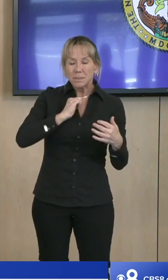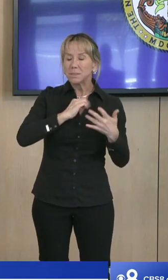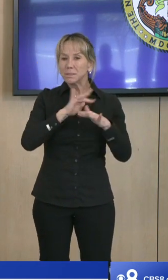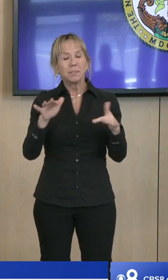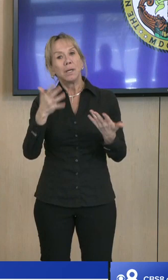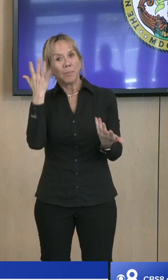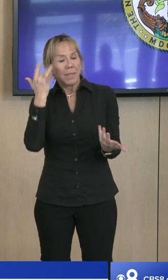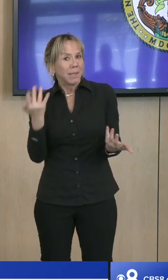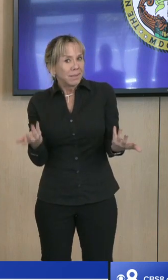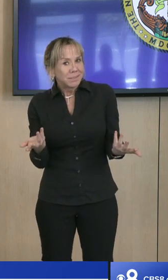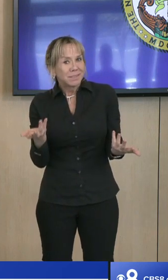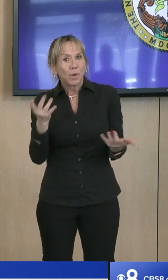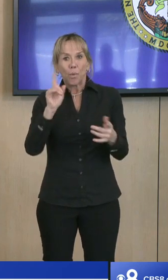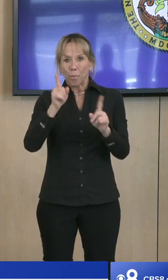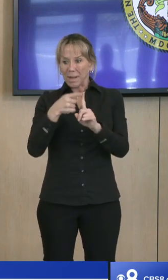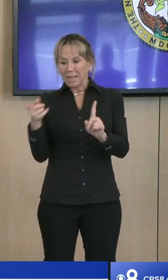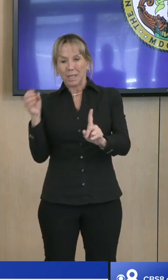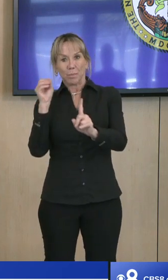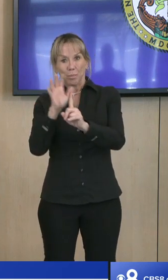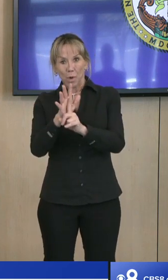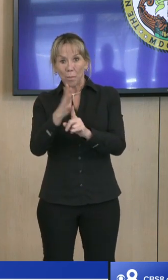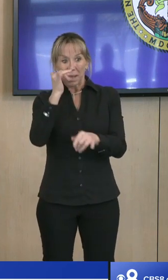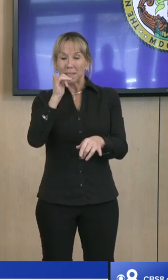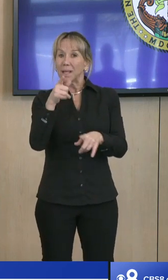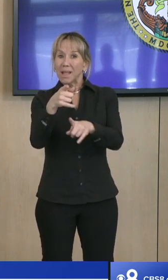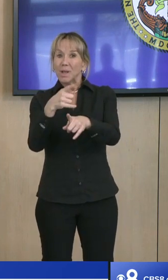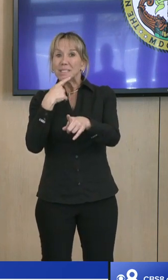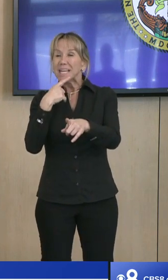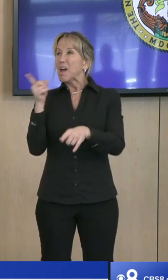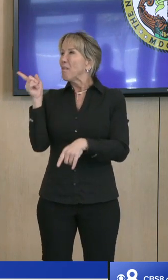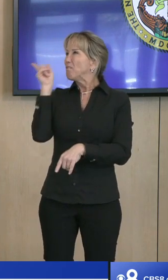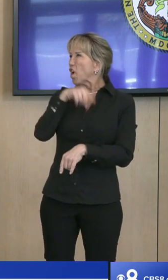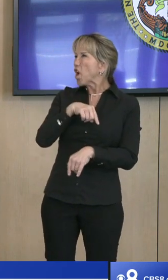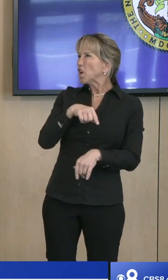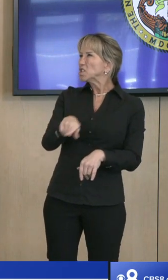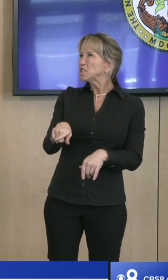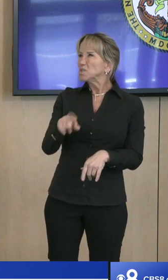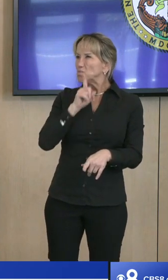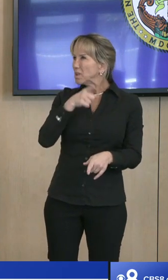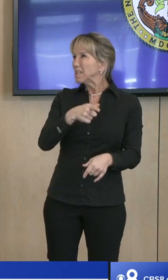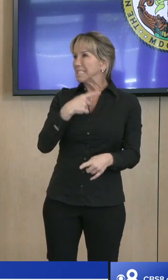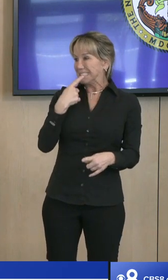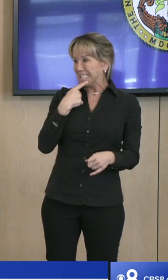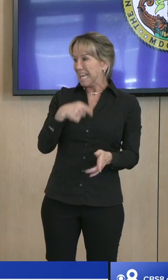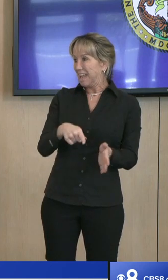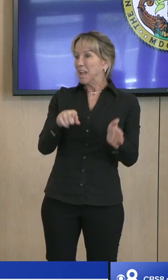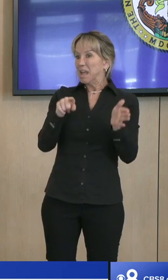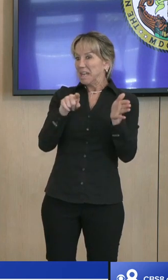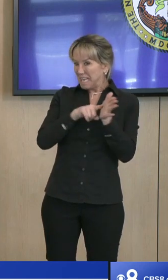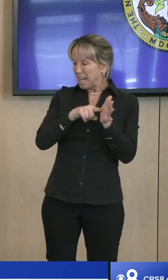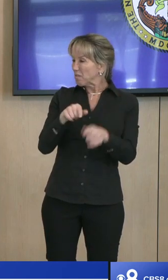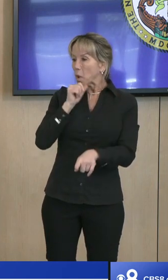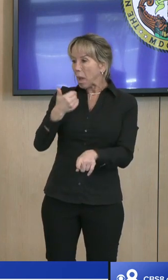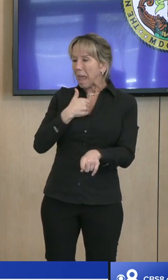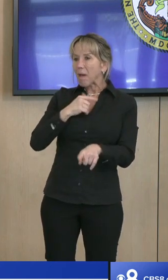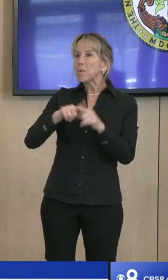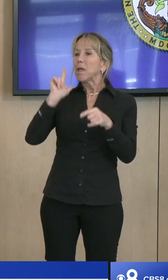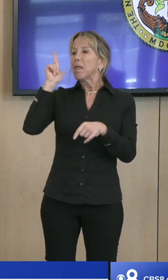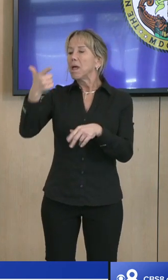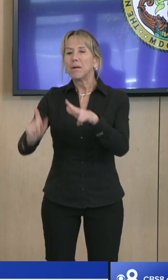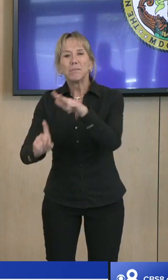negative. It was negative and it was true at the time because they weren't yet symptomatic. So I hope I've answered your question. Again, there's sort of two